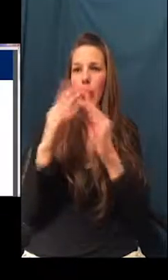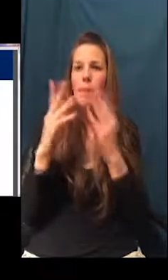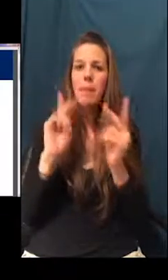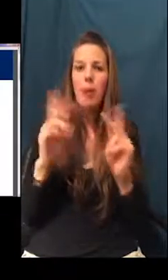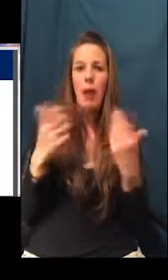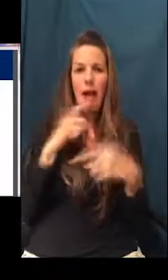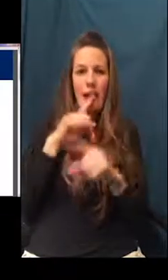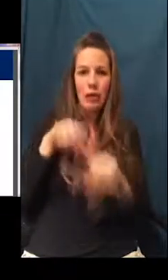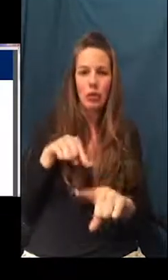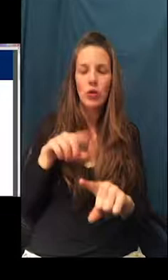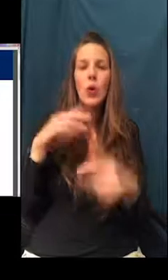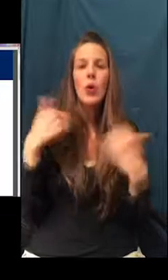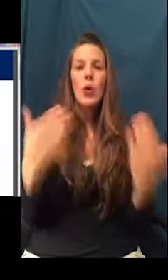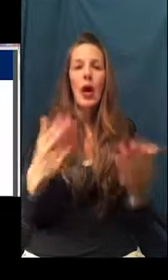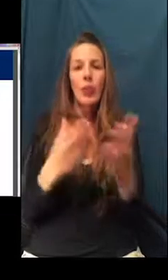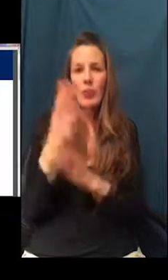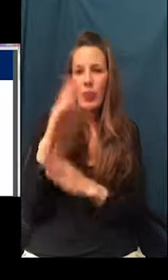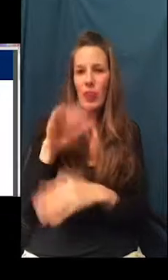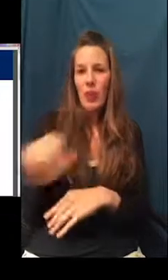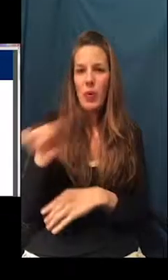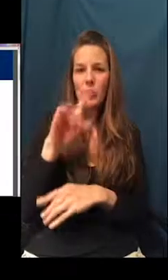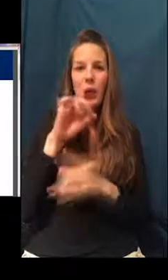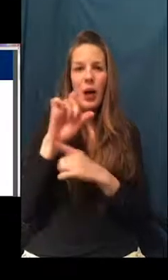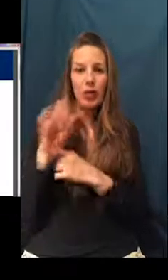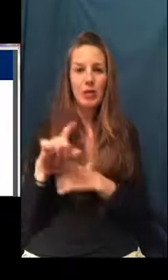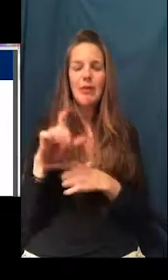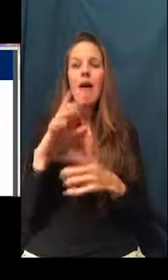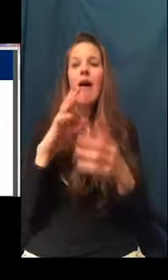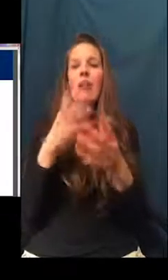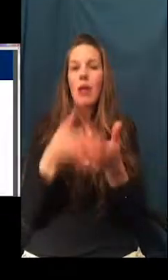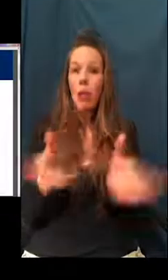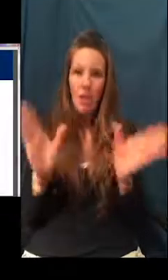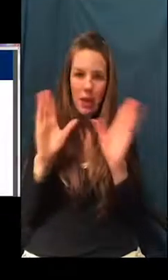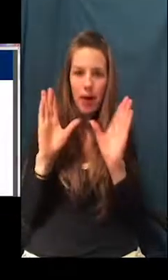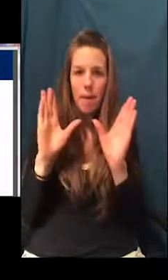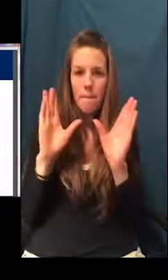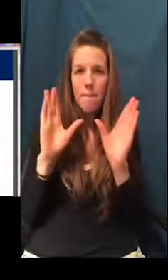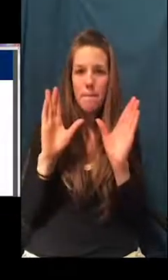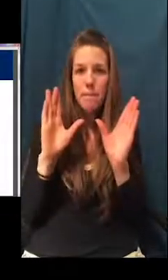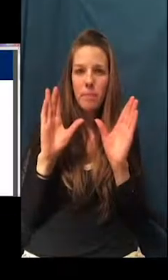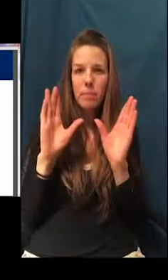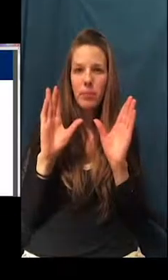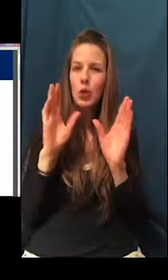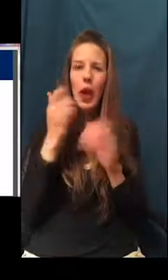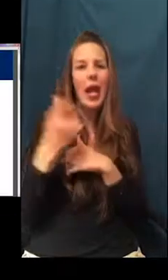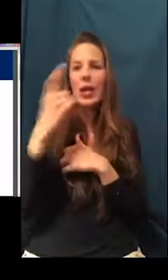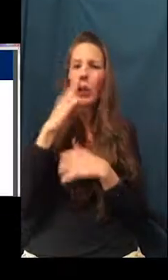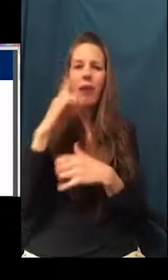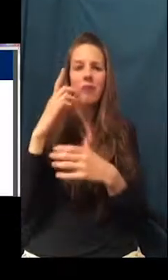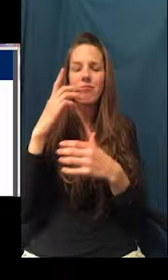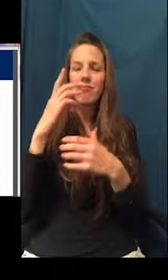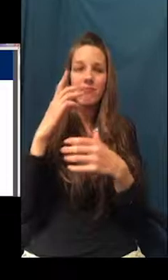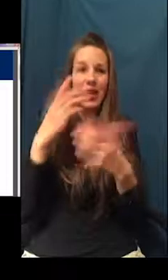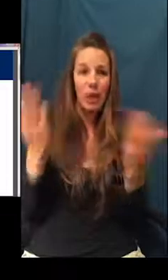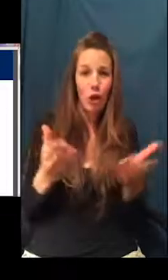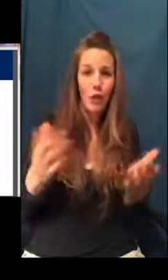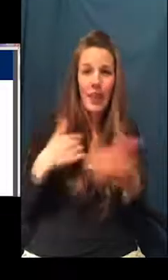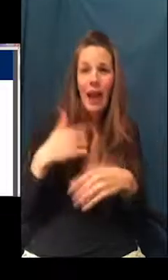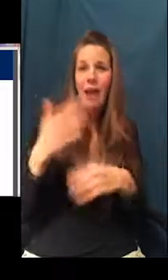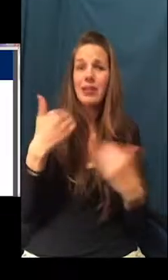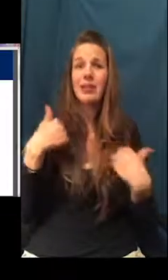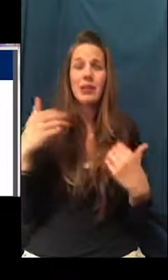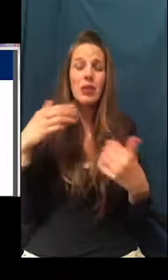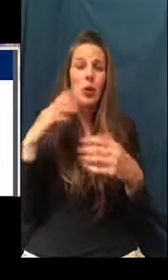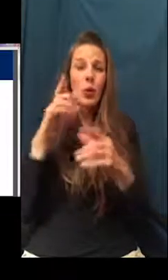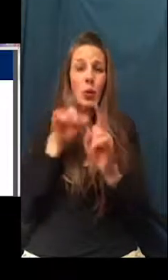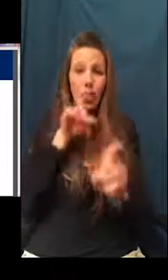answers to. We're going to go through some of those questions and then open it up to anyone on the line that has questions for our